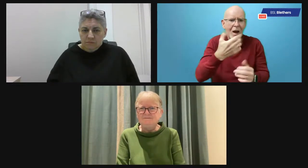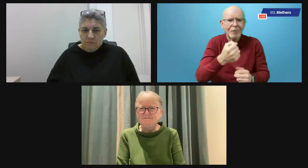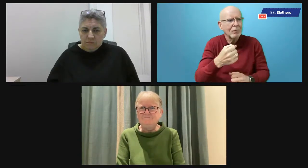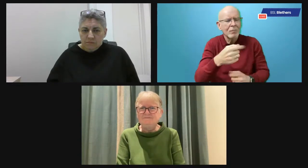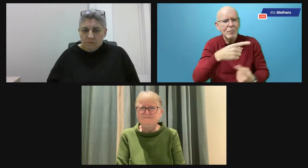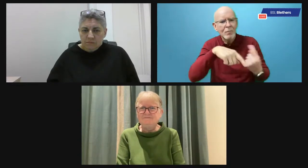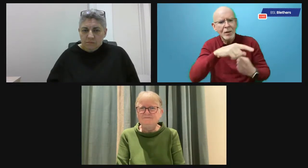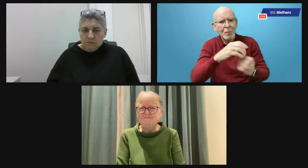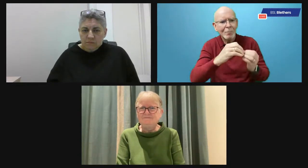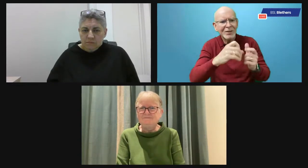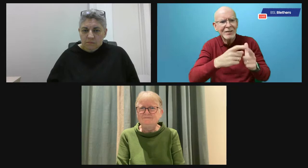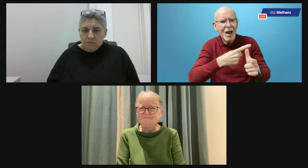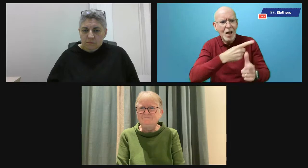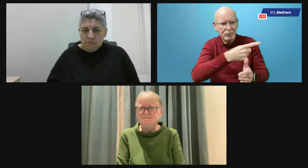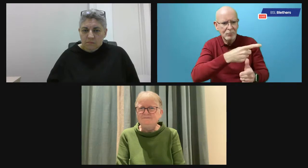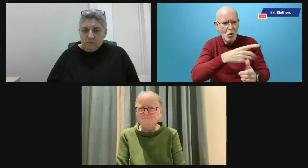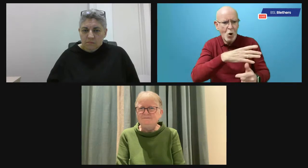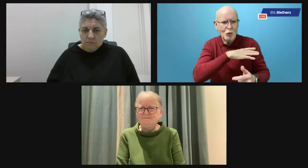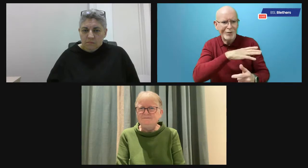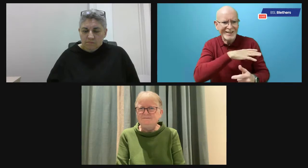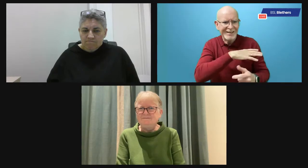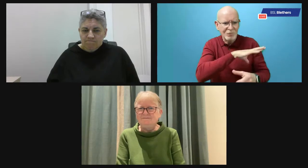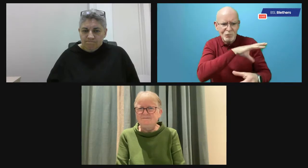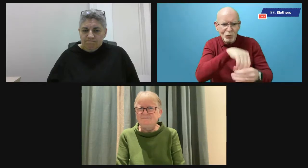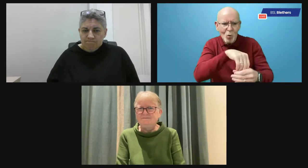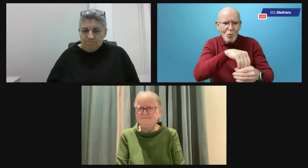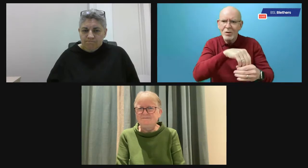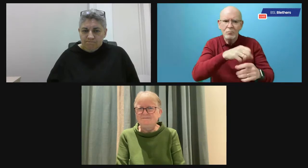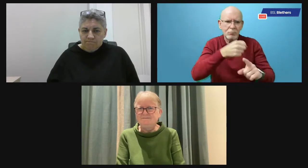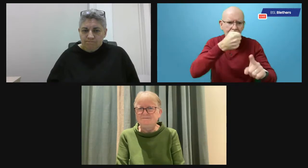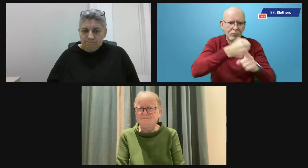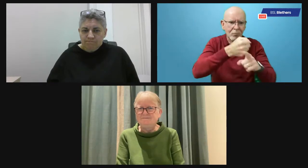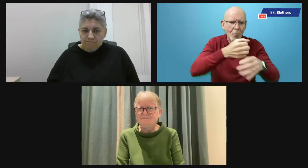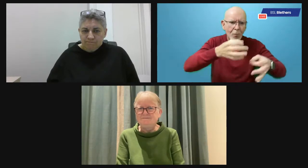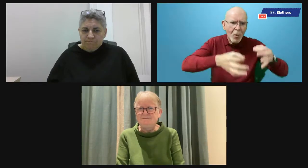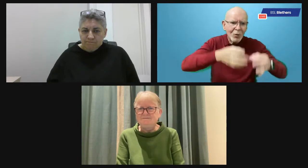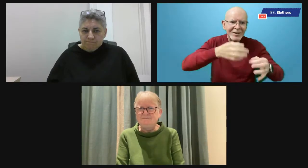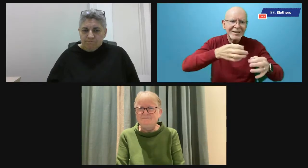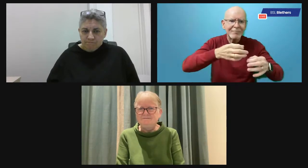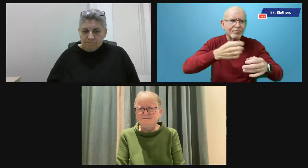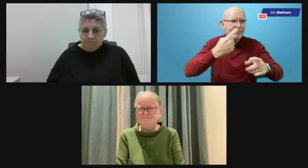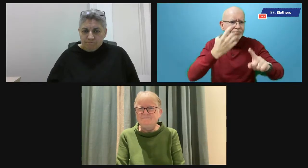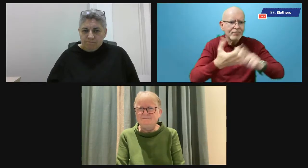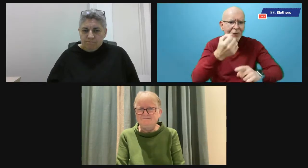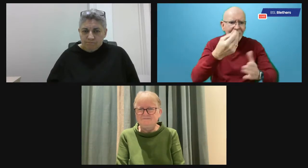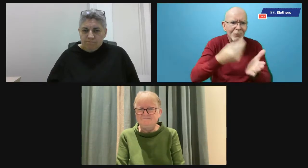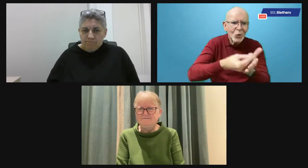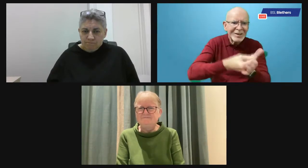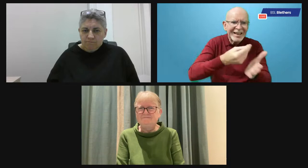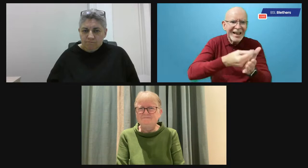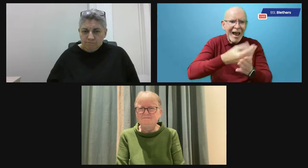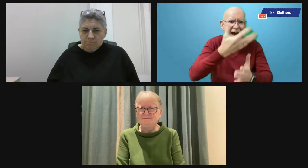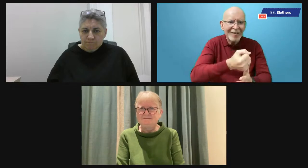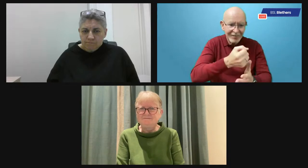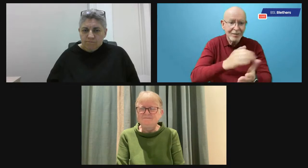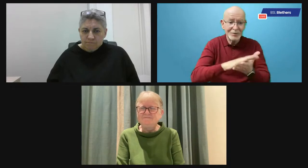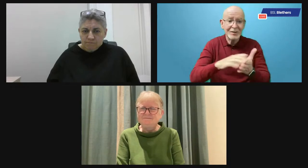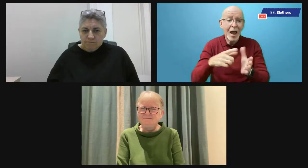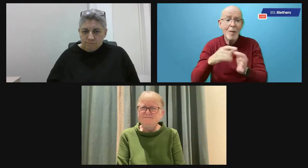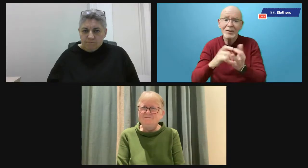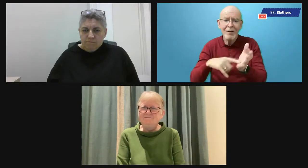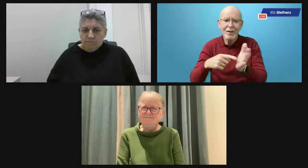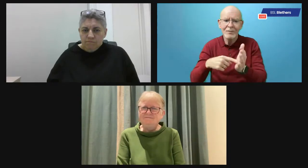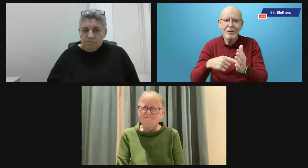positive. I mean, the association itself had the BDA already involved campaigning and